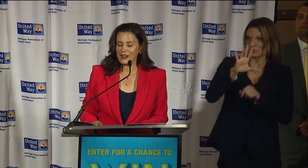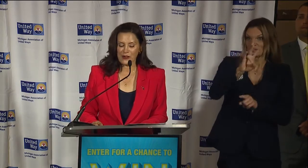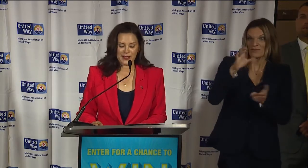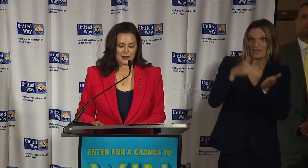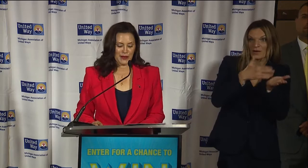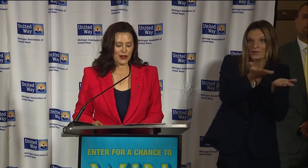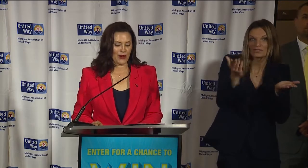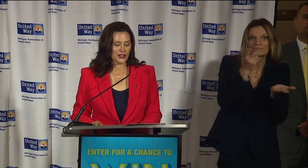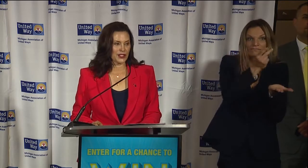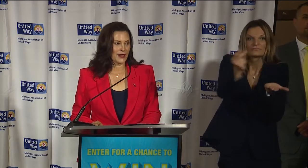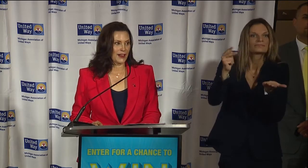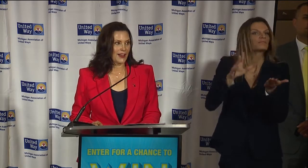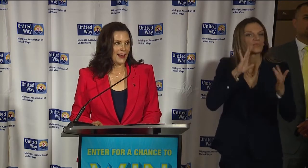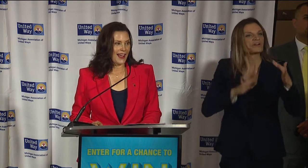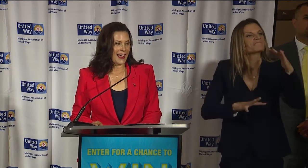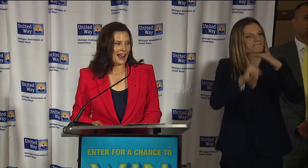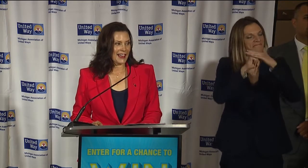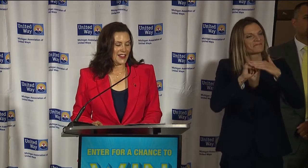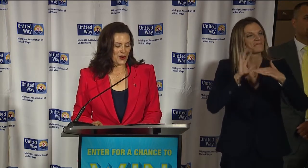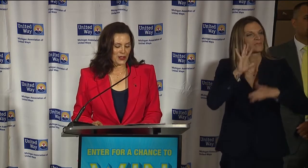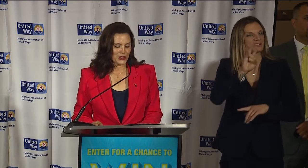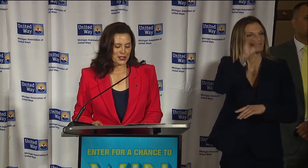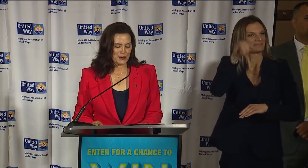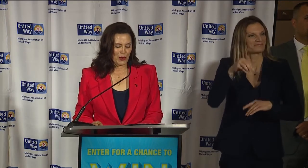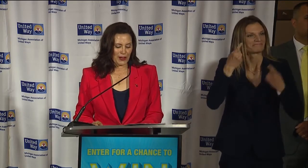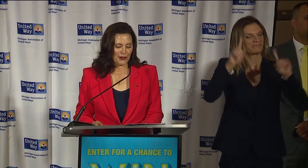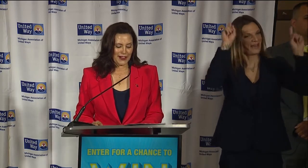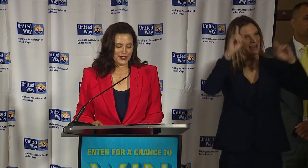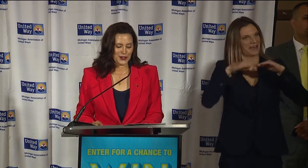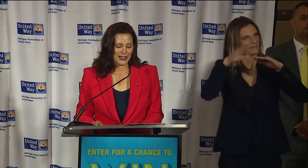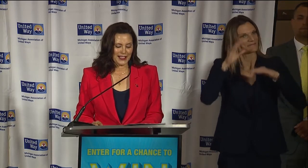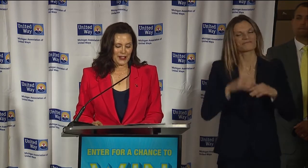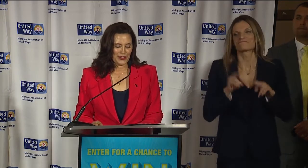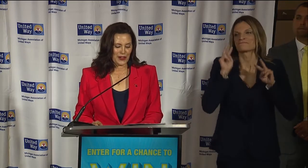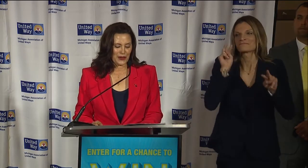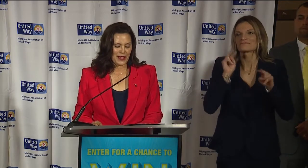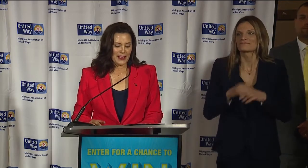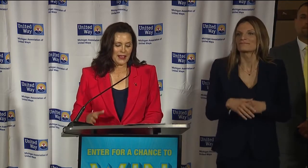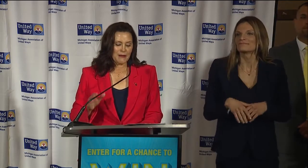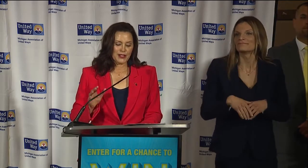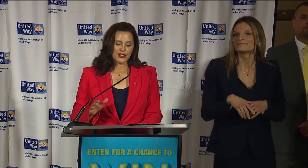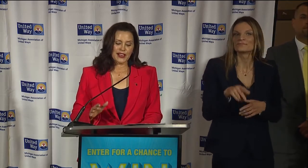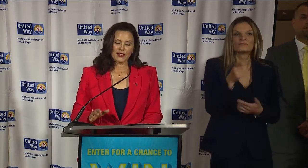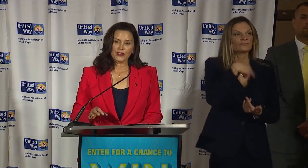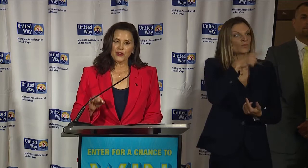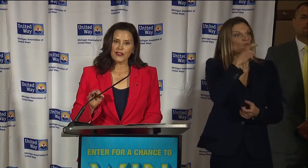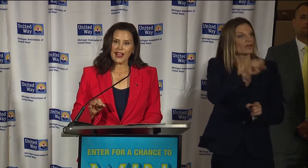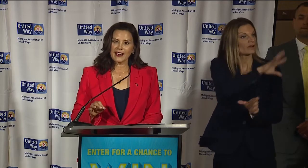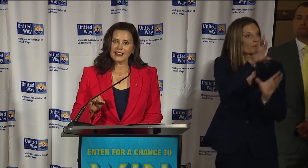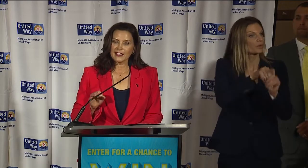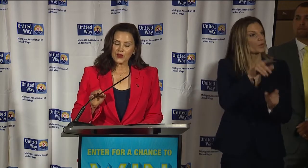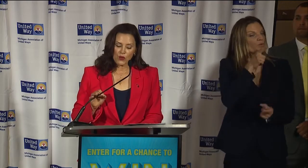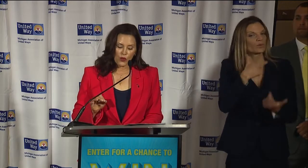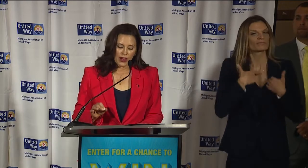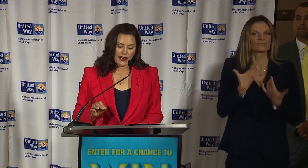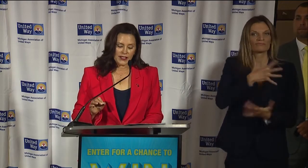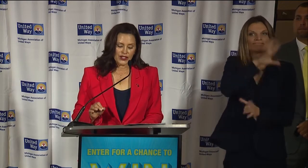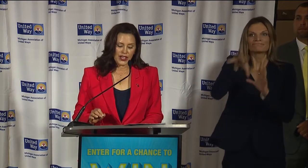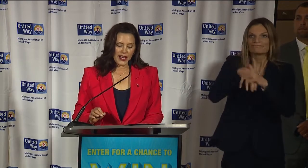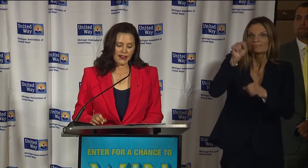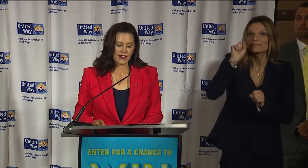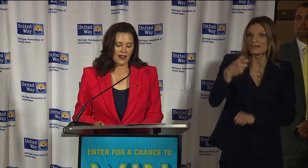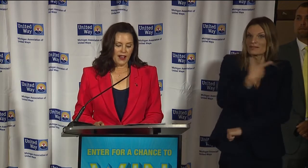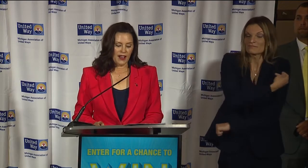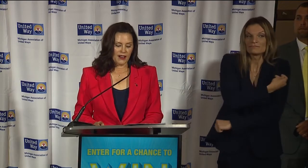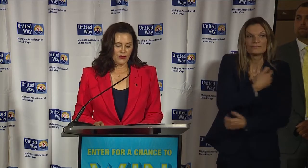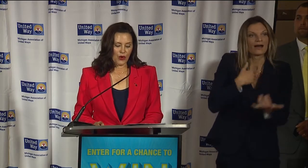enter? I know that's a big question, and I got that question this morning when I was doing an interview. Michiganders who have gotten at least one